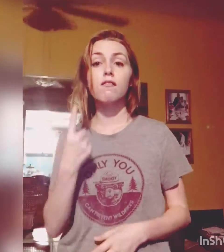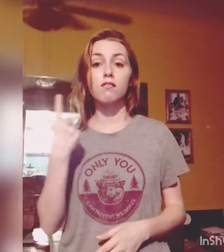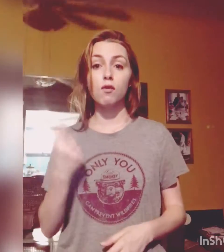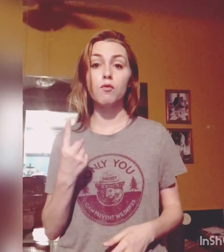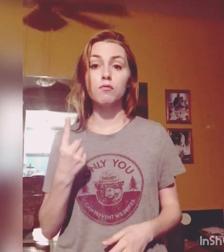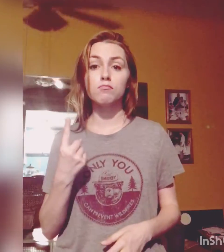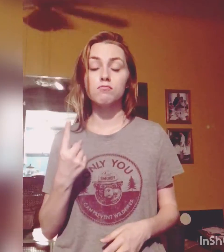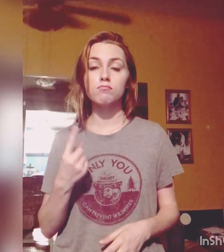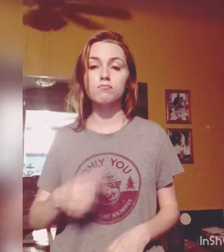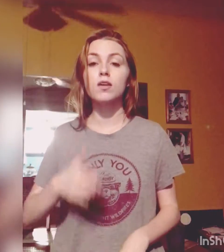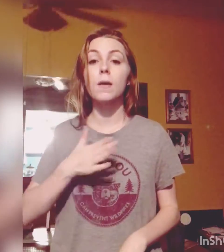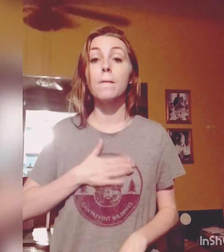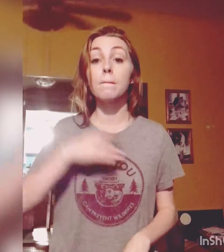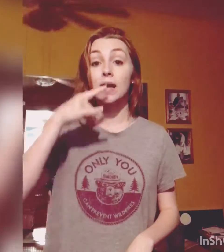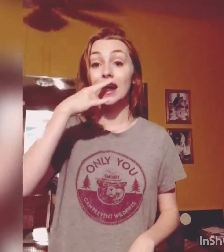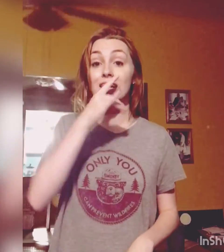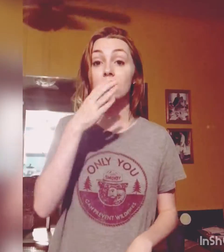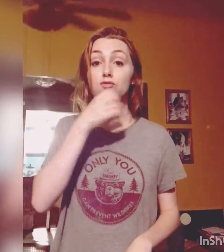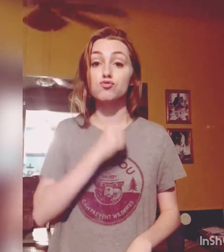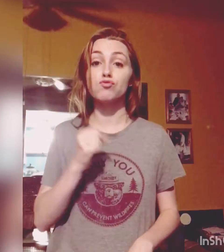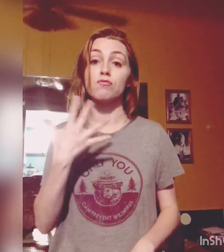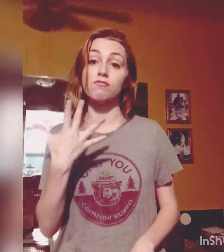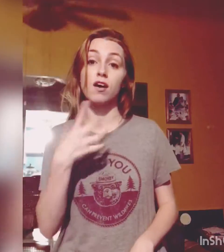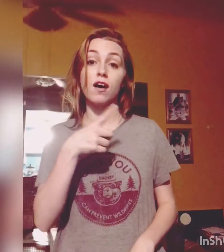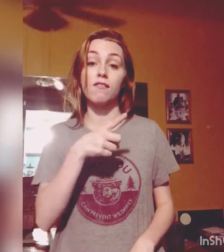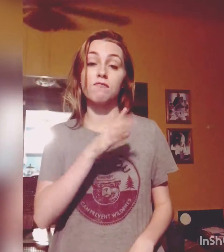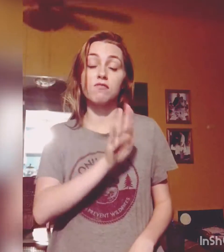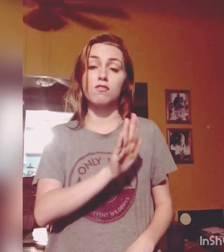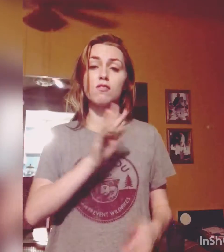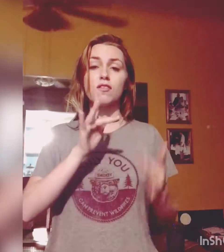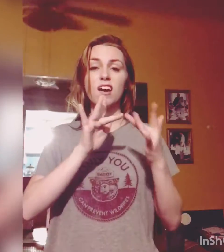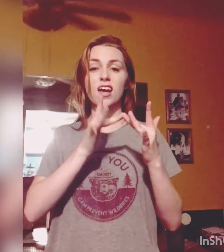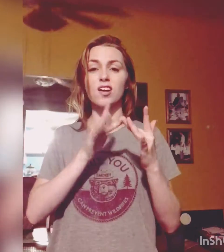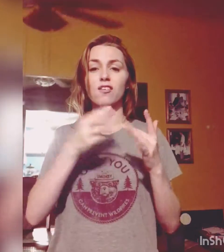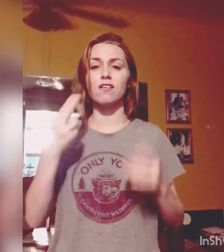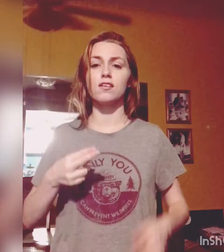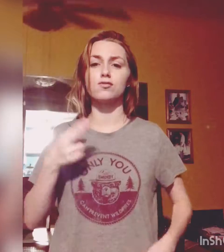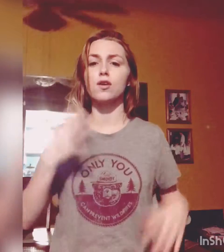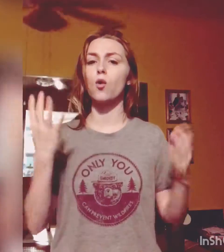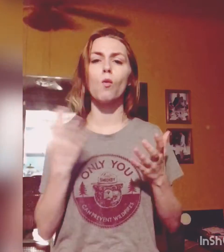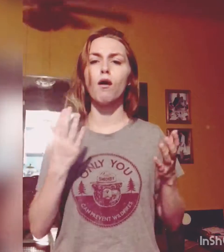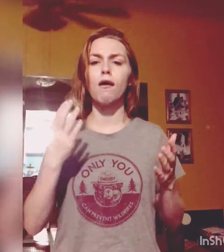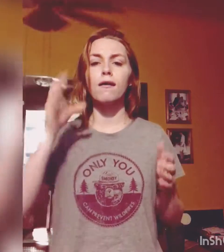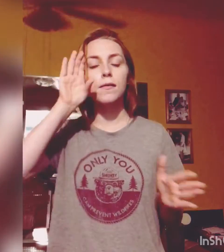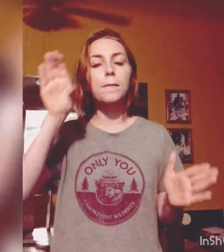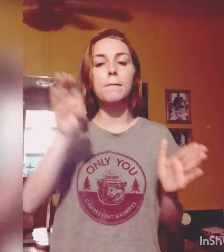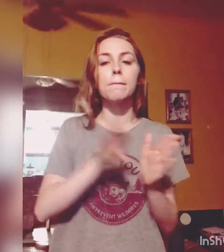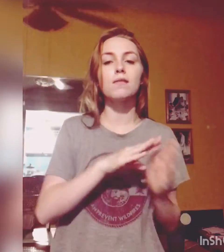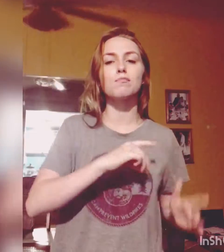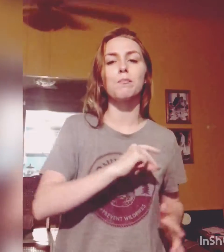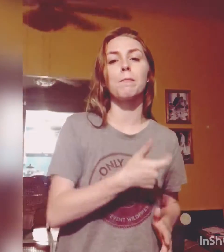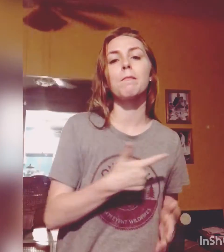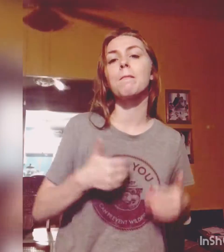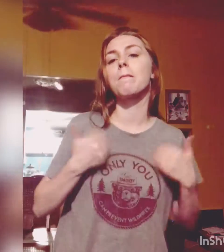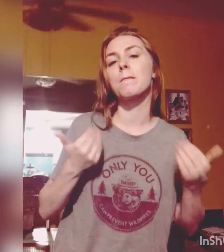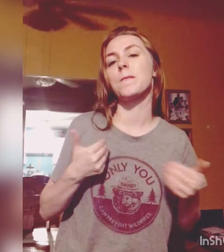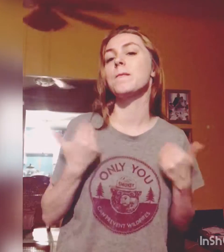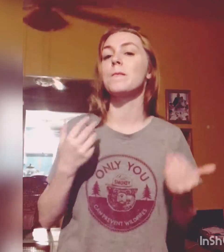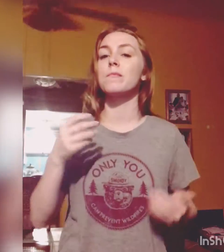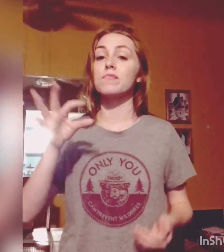my 5-year-old, your internet consists mostly of puppies and fairies, and occasionally fairies riding puppies. That's a thing,